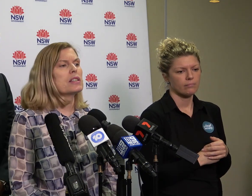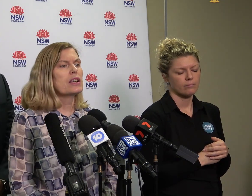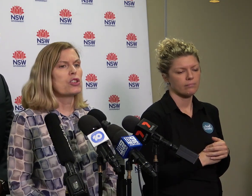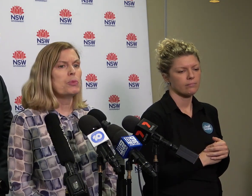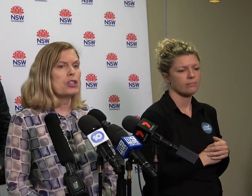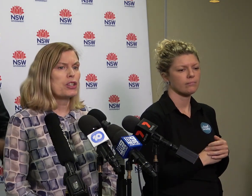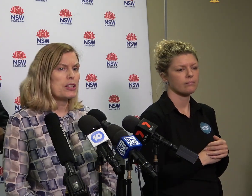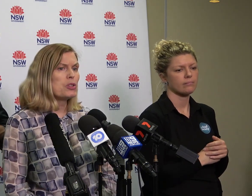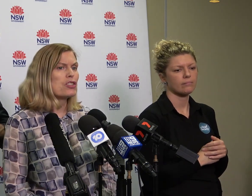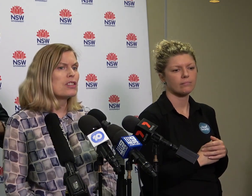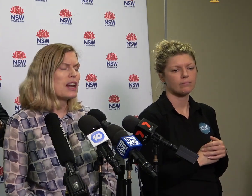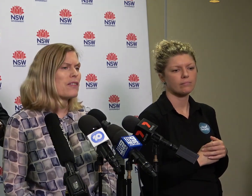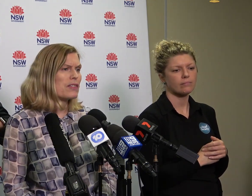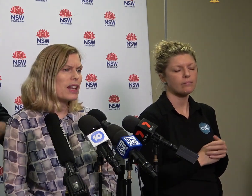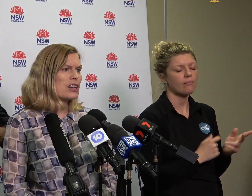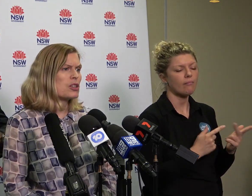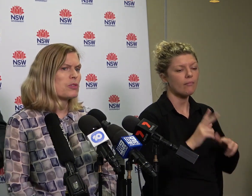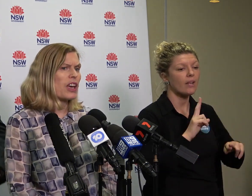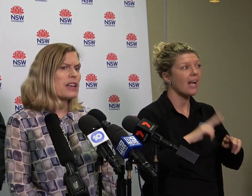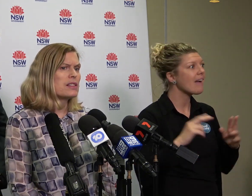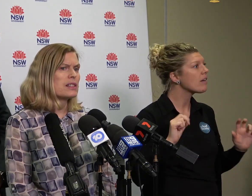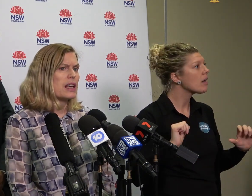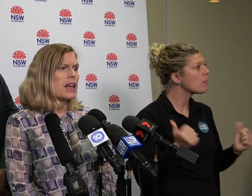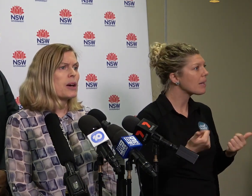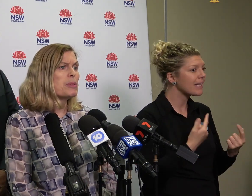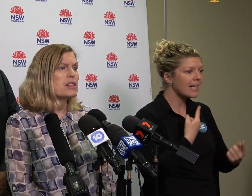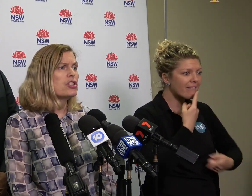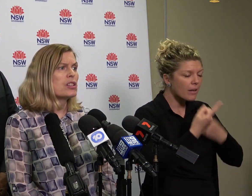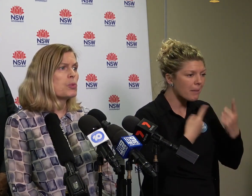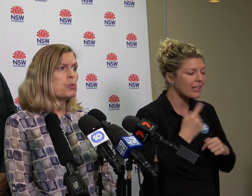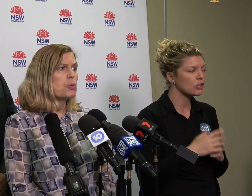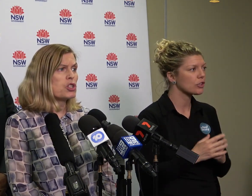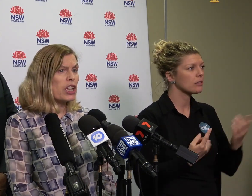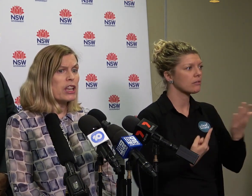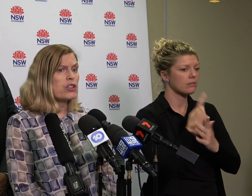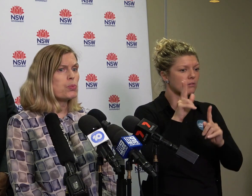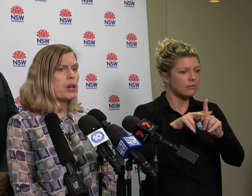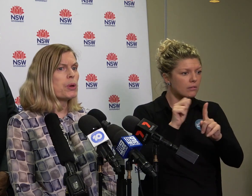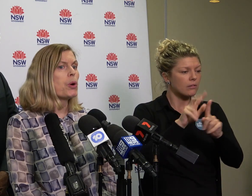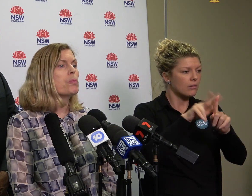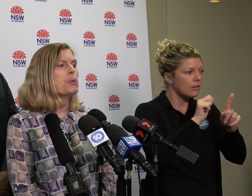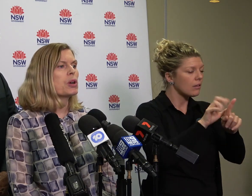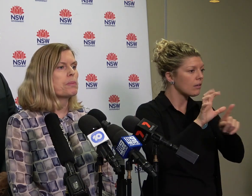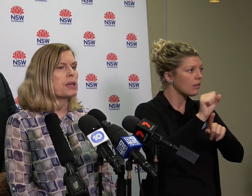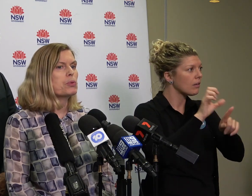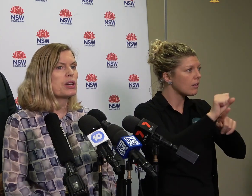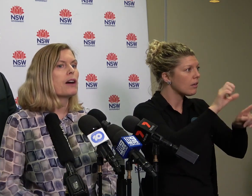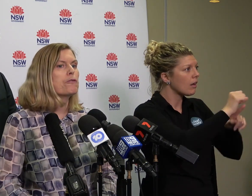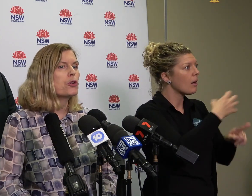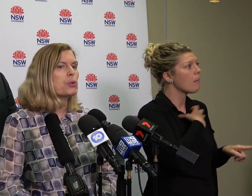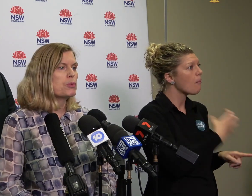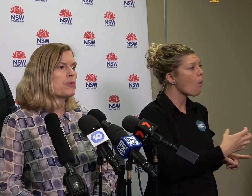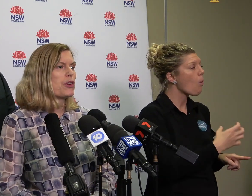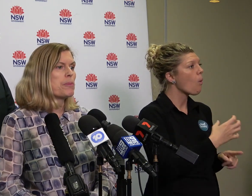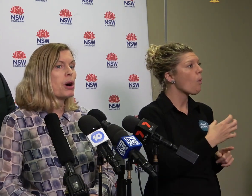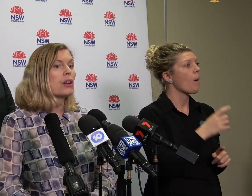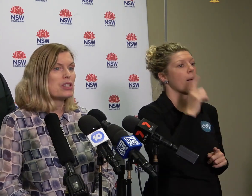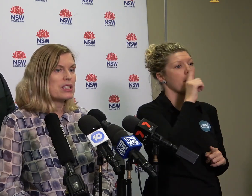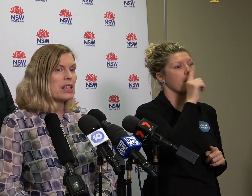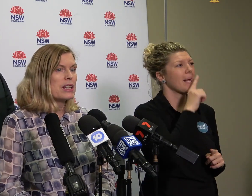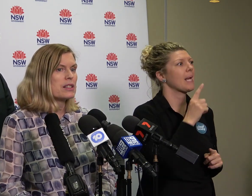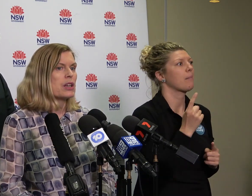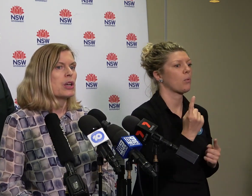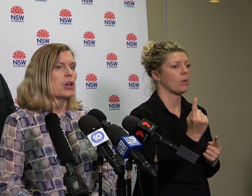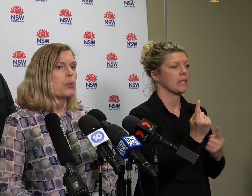get sustained community transmission and have a large number of cases, our messaging will change, where we won't be wanting people to come forward with very